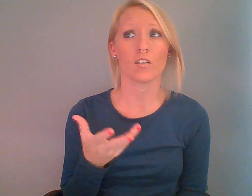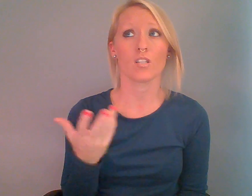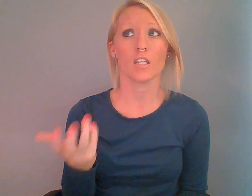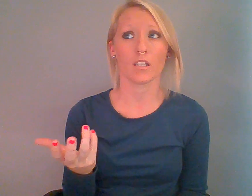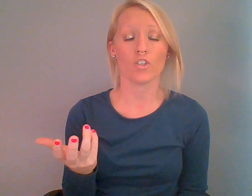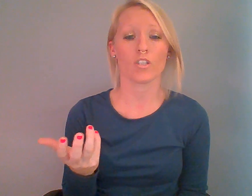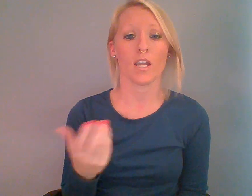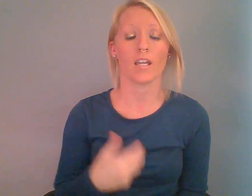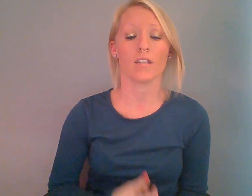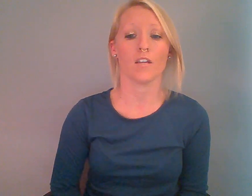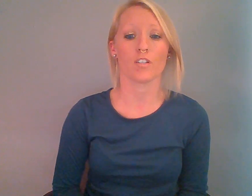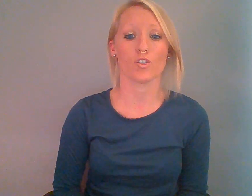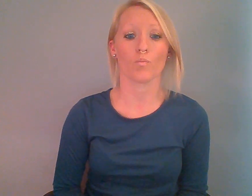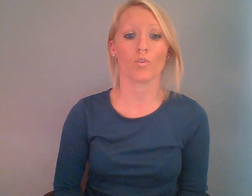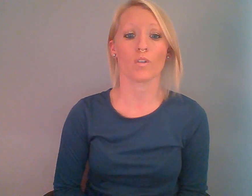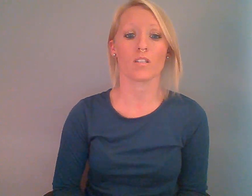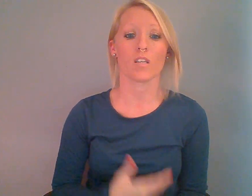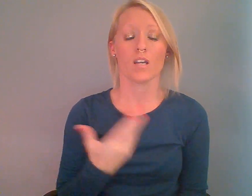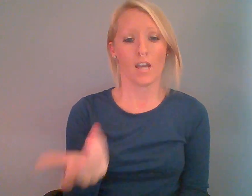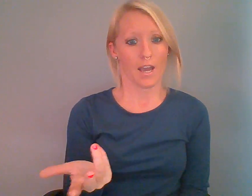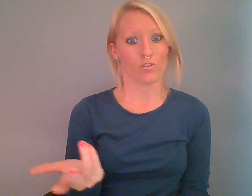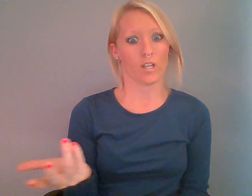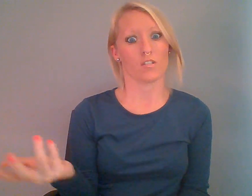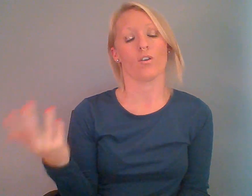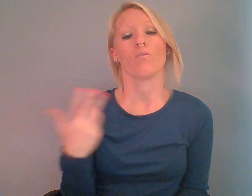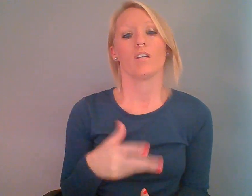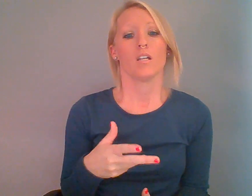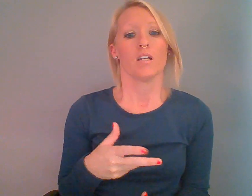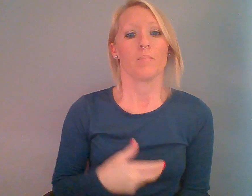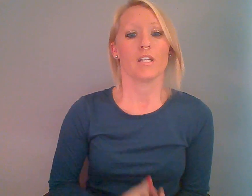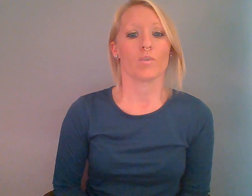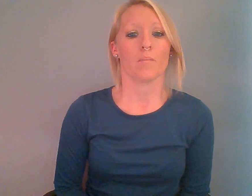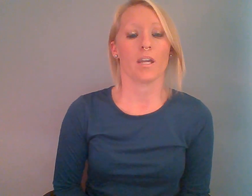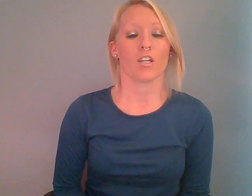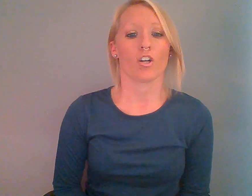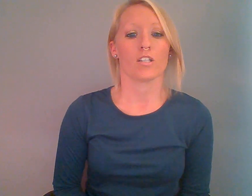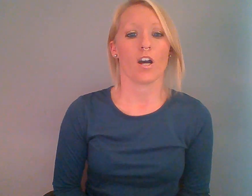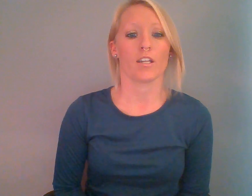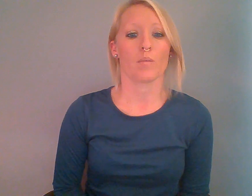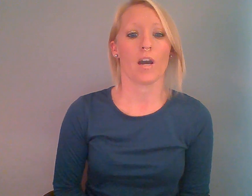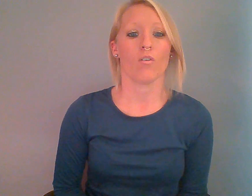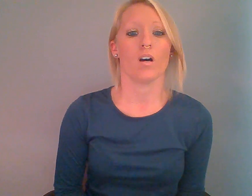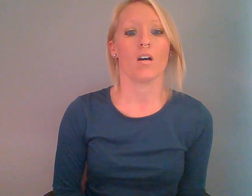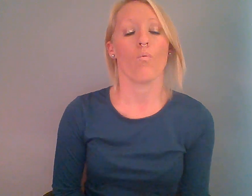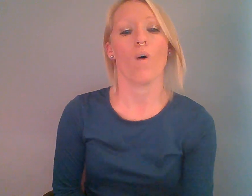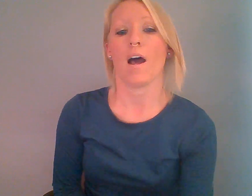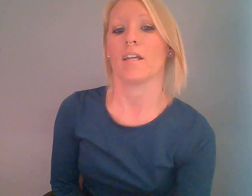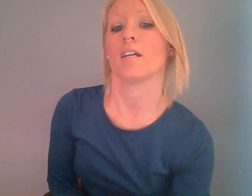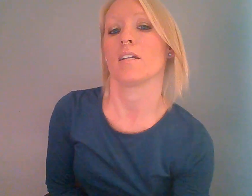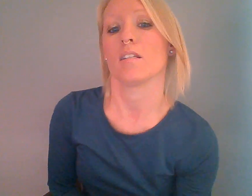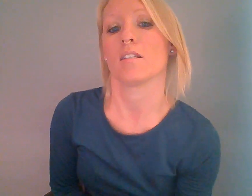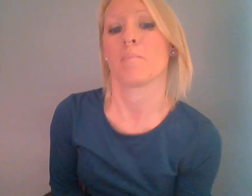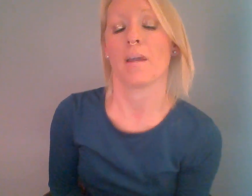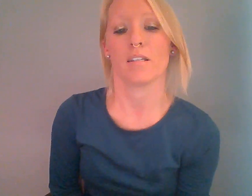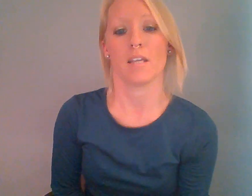to English, and the deaf consumer was, as you guys know, meeting with the banker and talking about why his bank statement